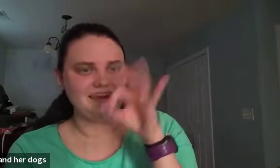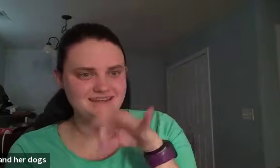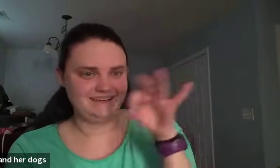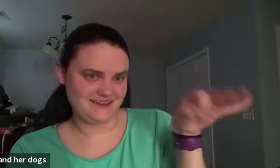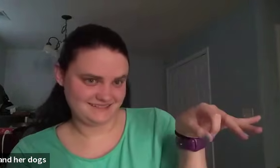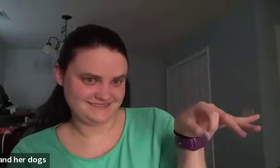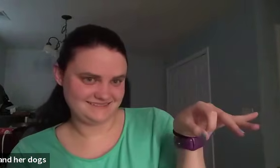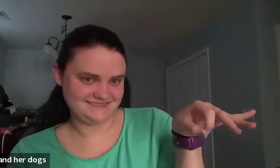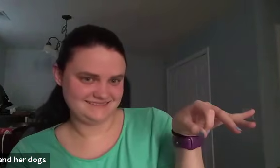999.